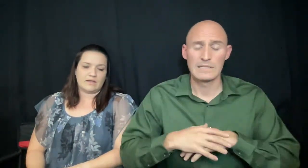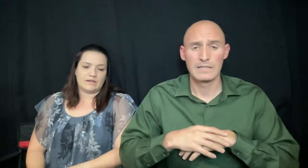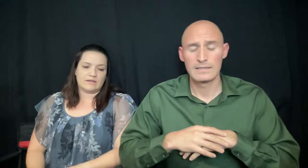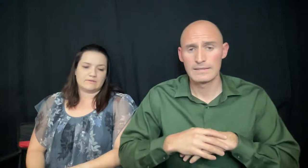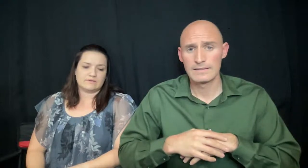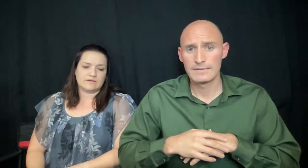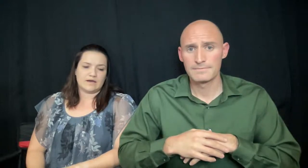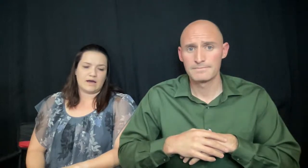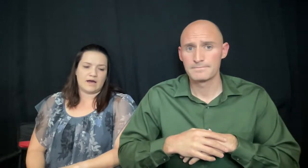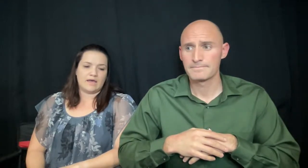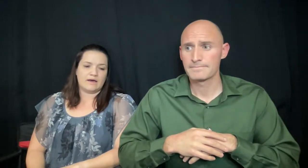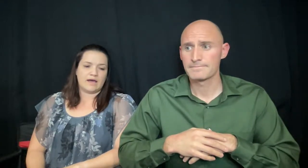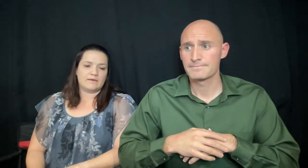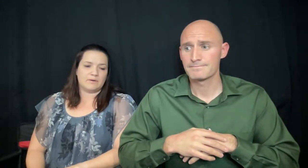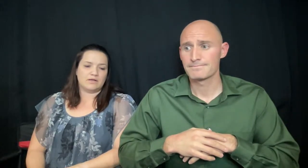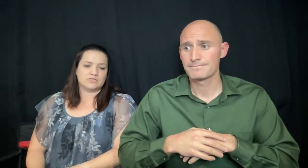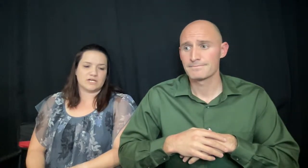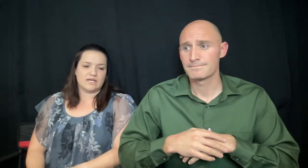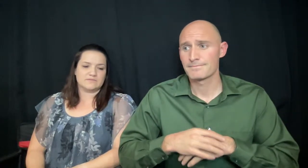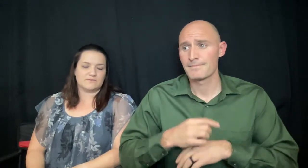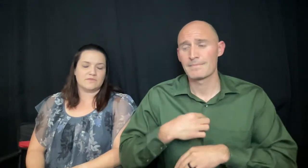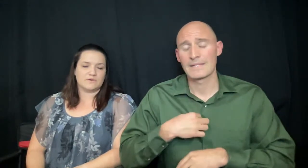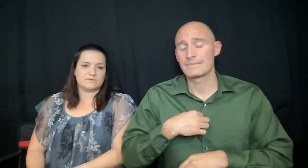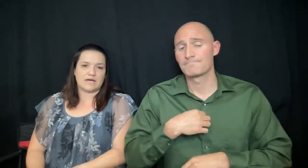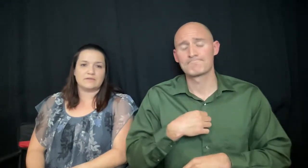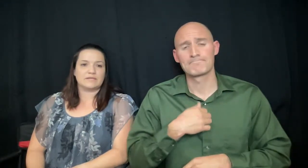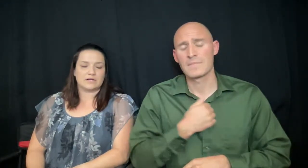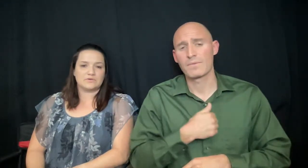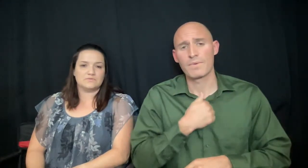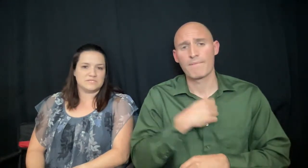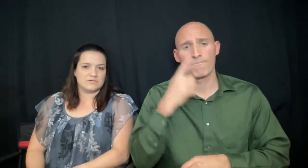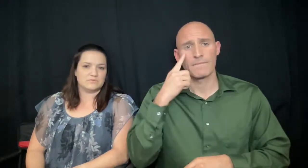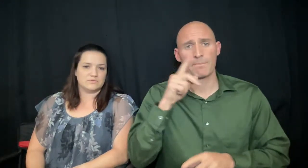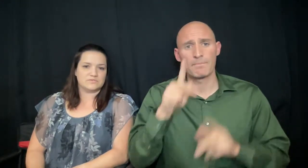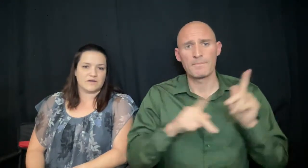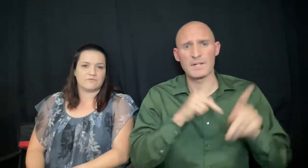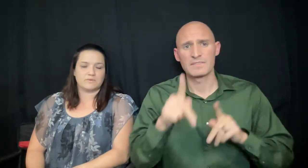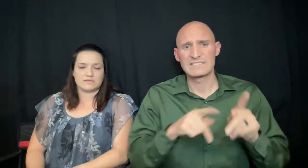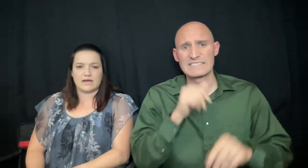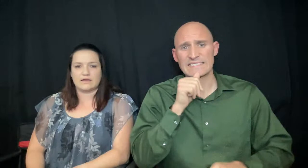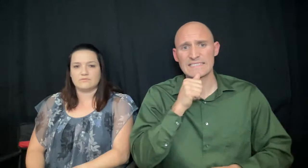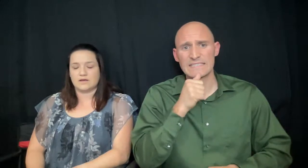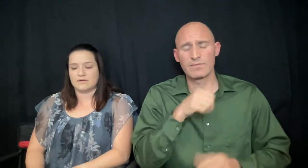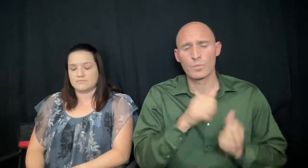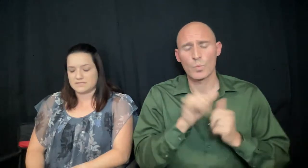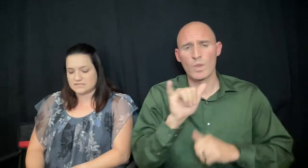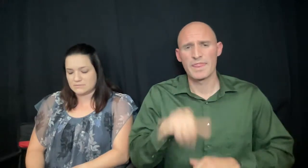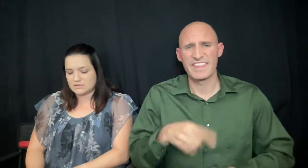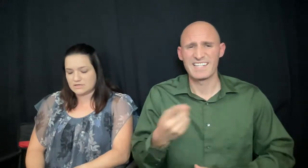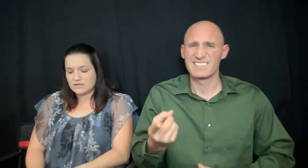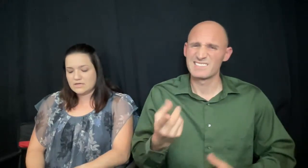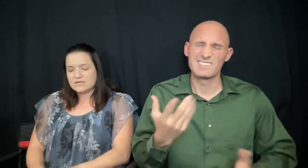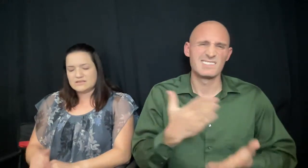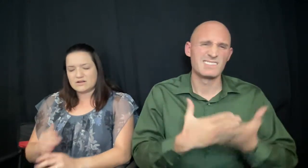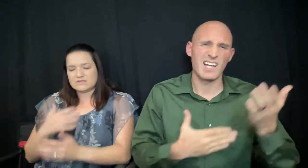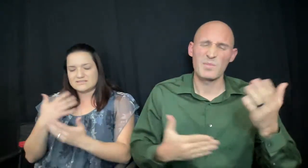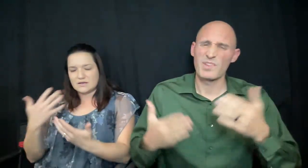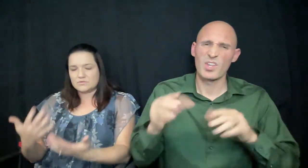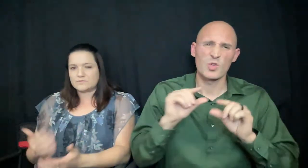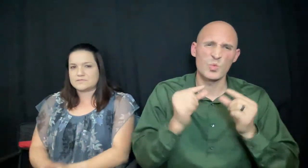And I apologize for those out there who suffer with that, because there are some groups out